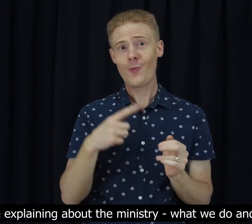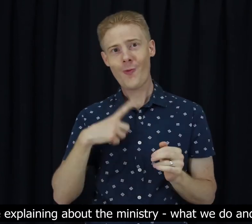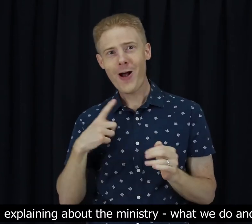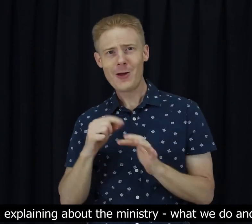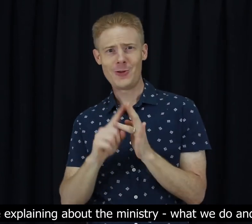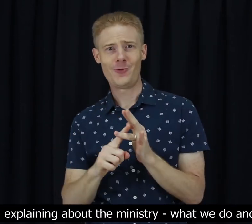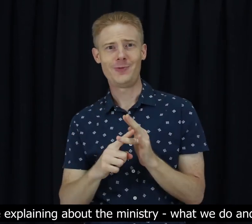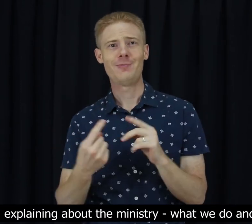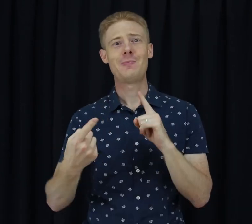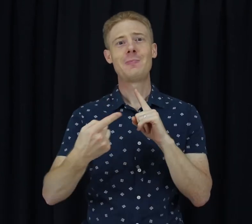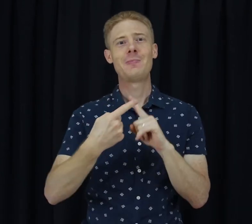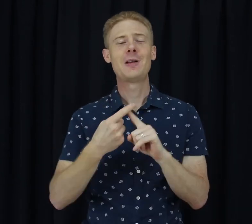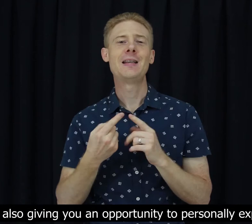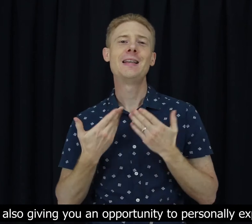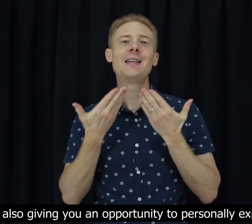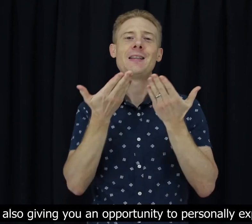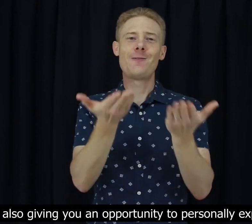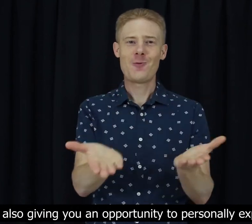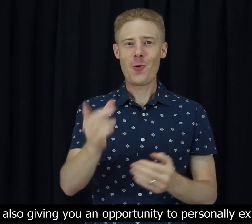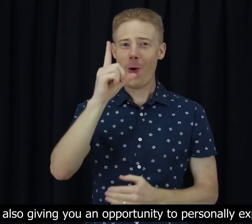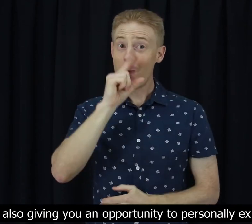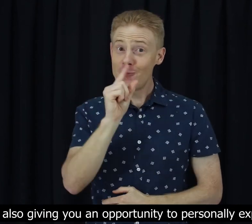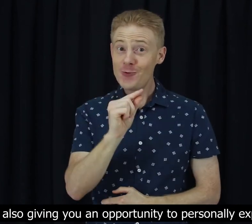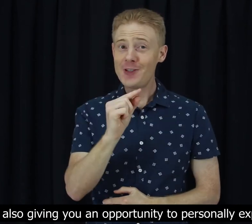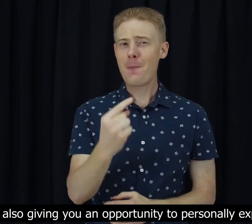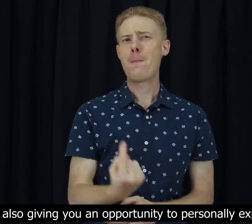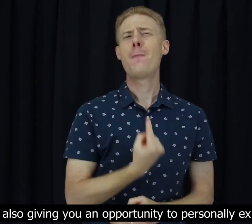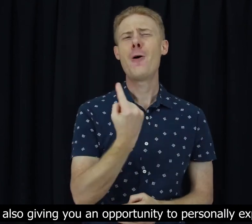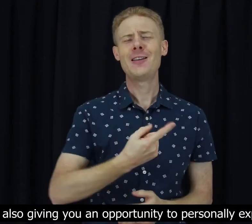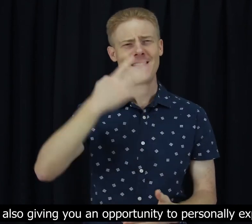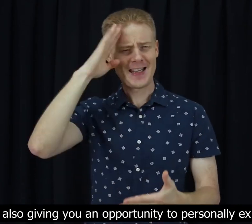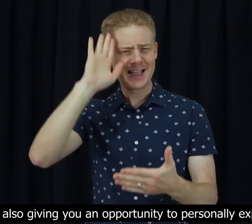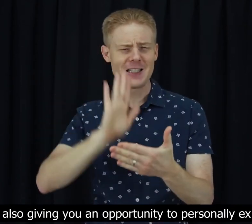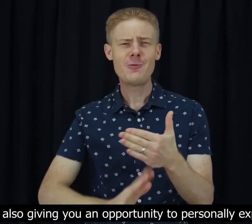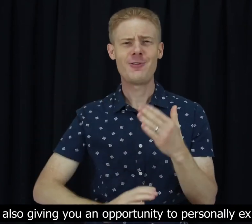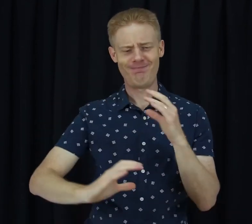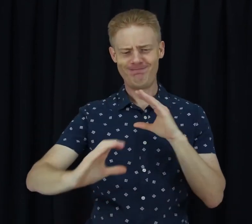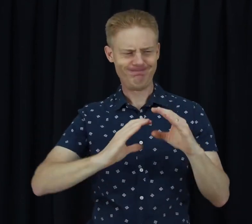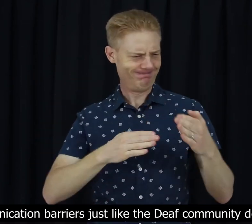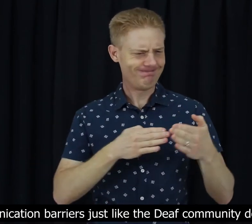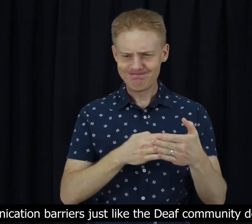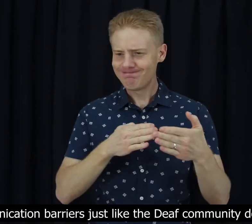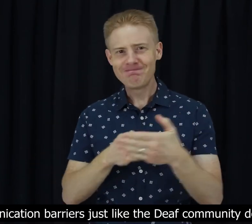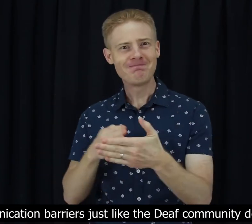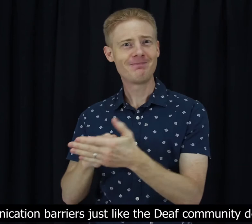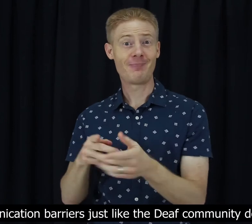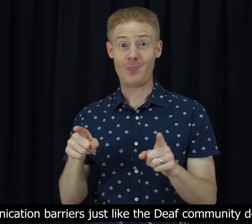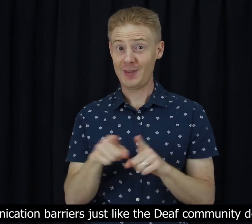and why we do it, but also giving you an opportunity to personally experience communication barriers just